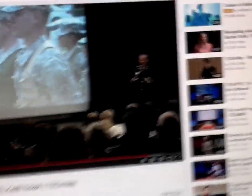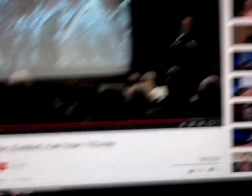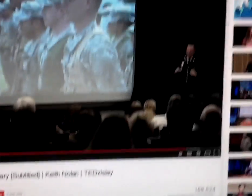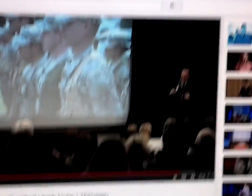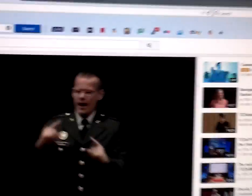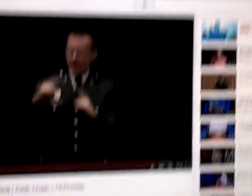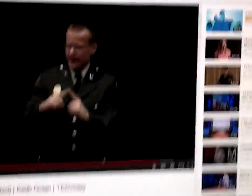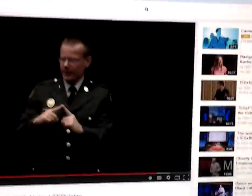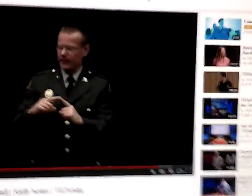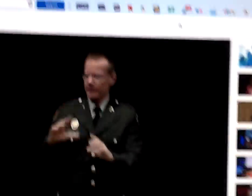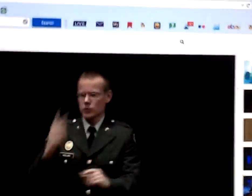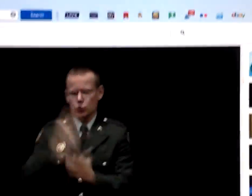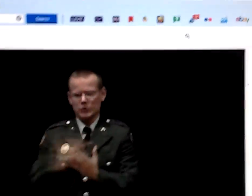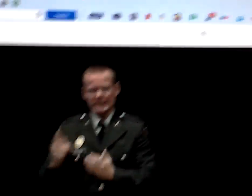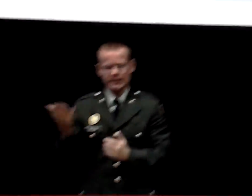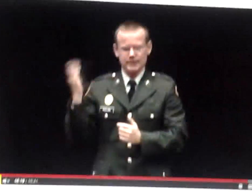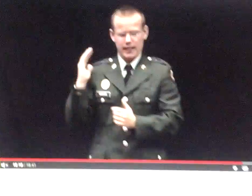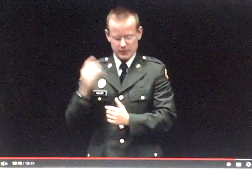Too far away, I can't see.